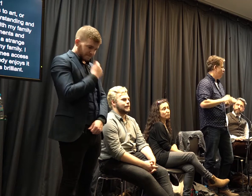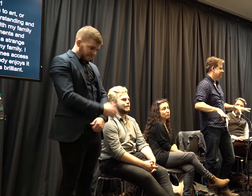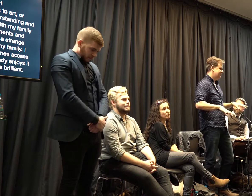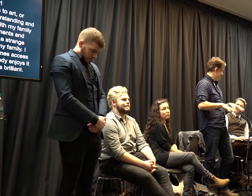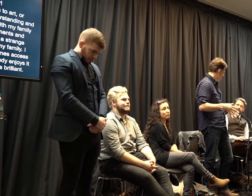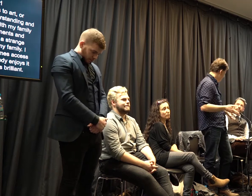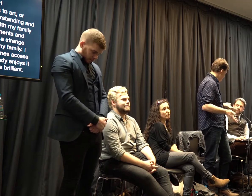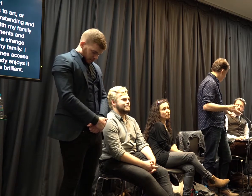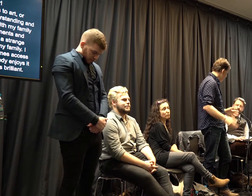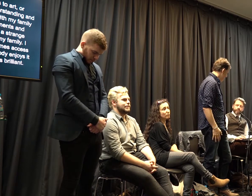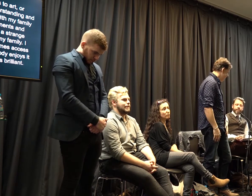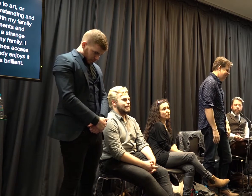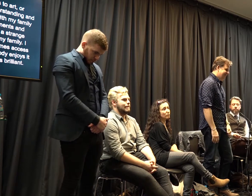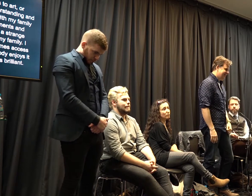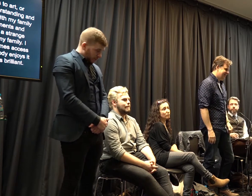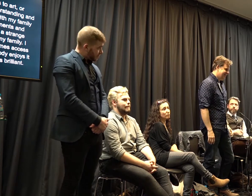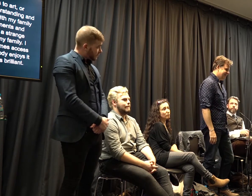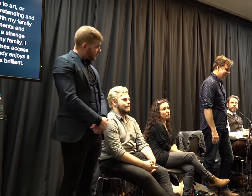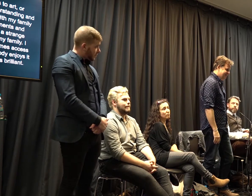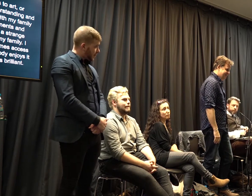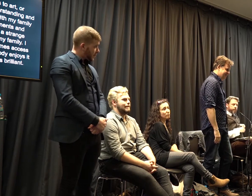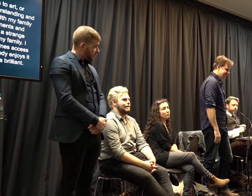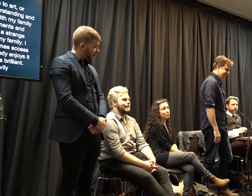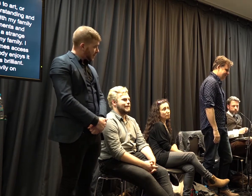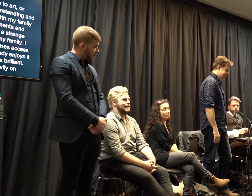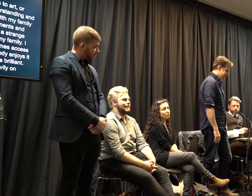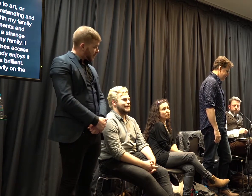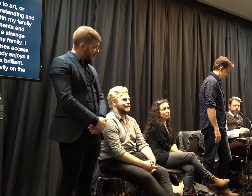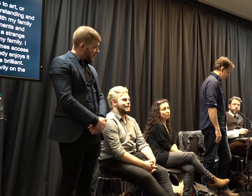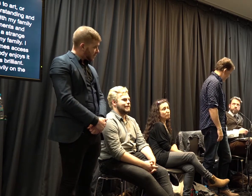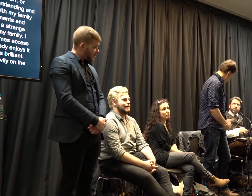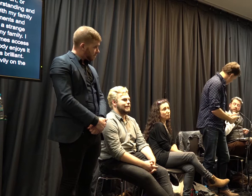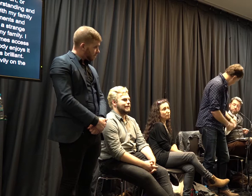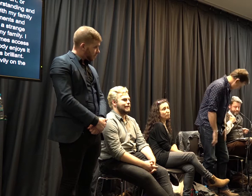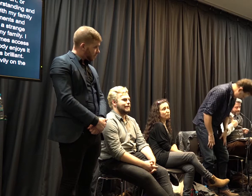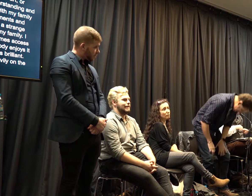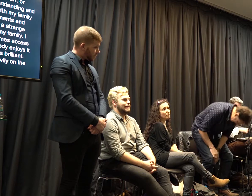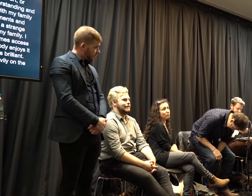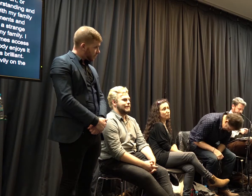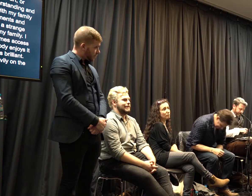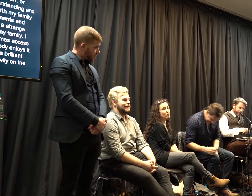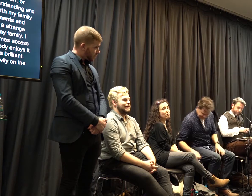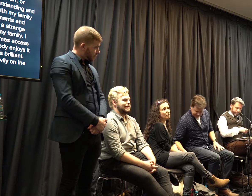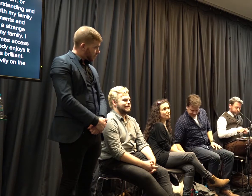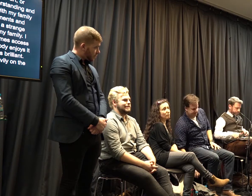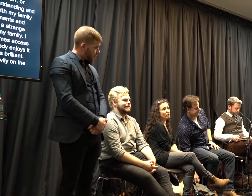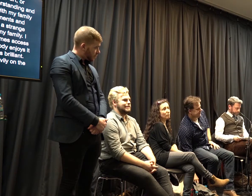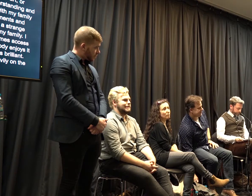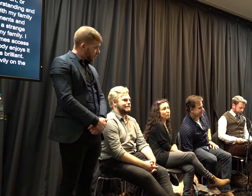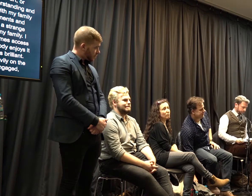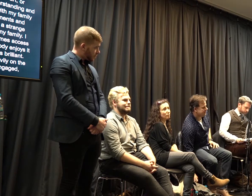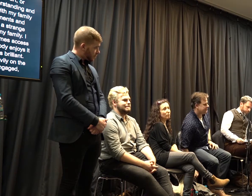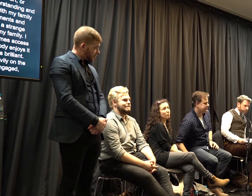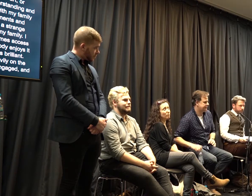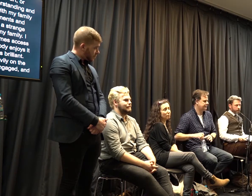Sometimes when you rely more heavily on the interpreter or the caption, you become disengaged and actually you get a bit